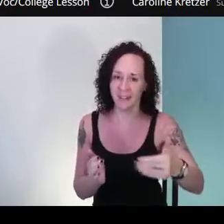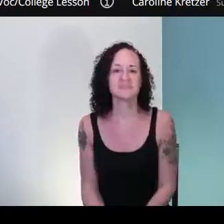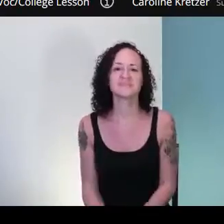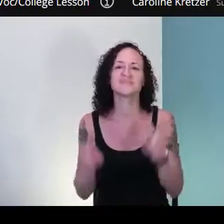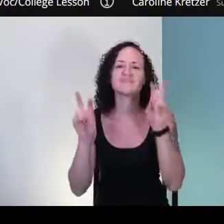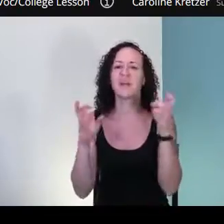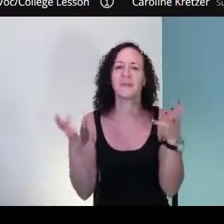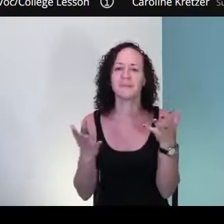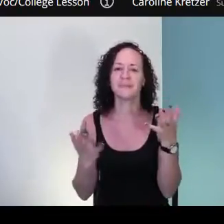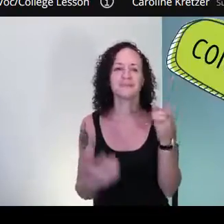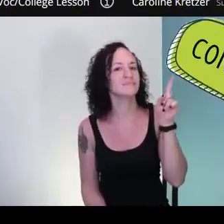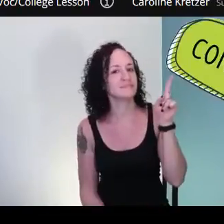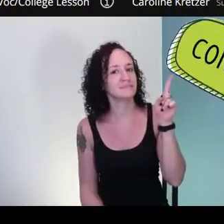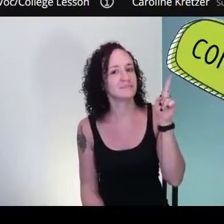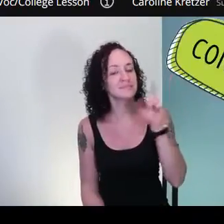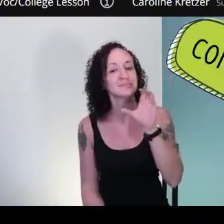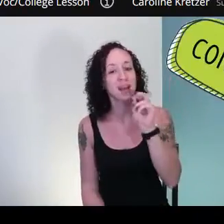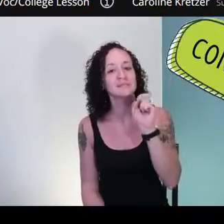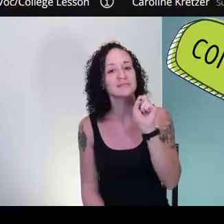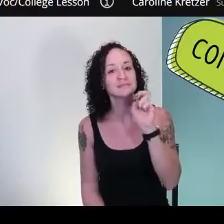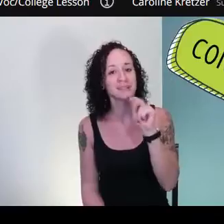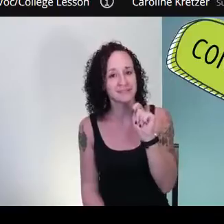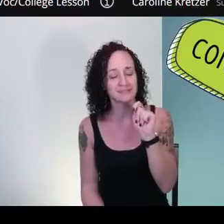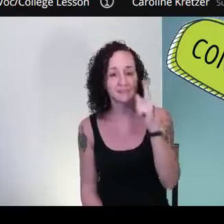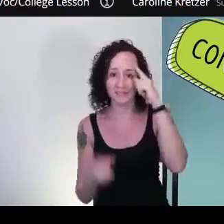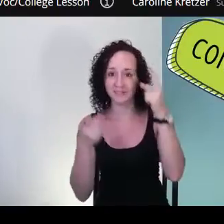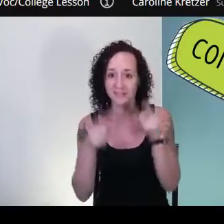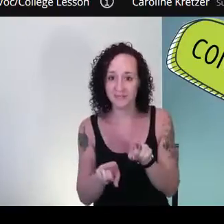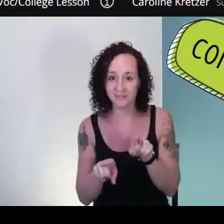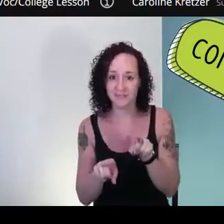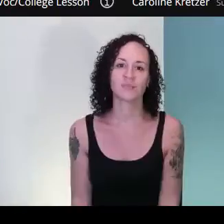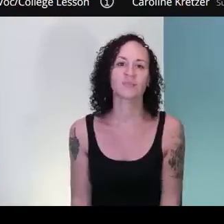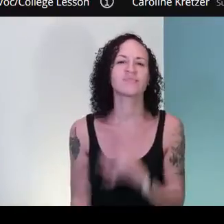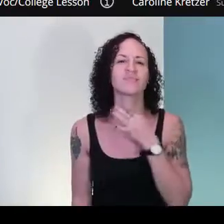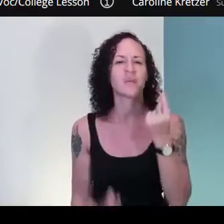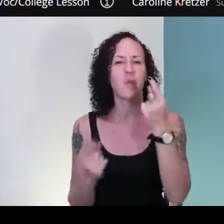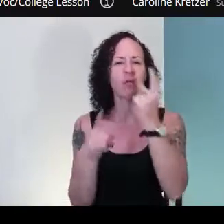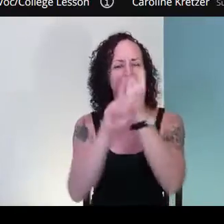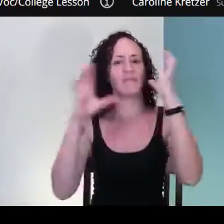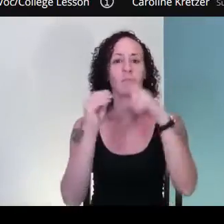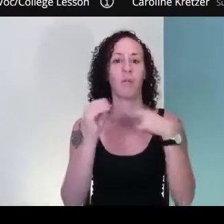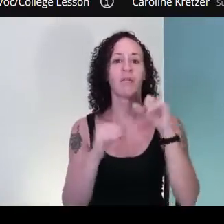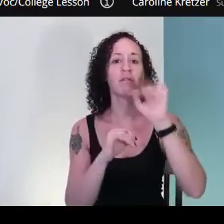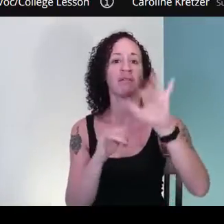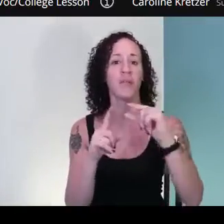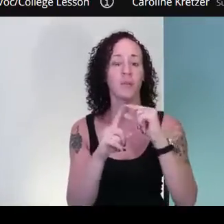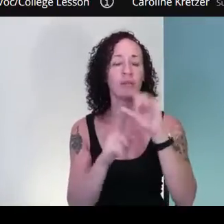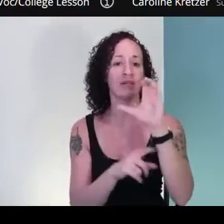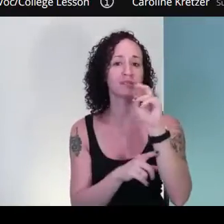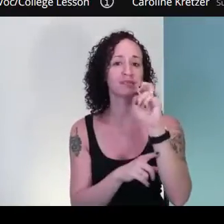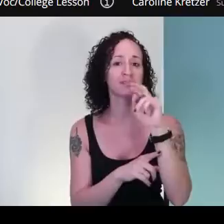you're a teacher, a dorm educator, or someone who works with students on a daily basis. I want to talk about consent.